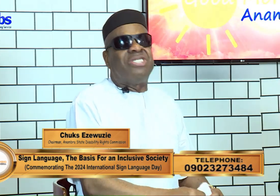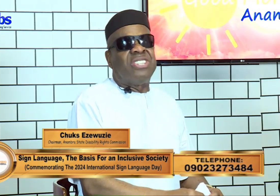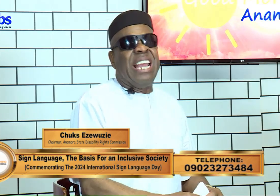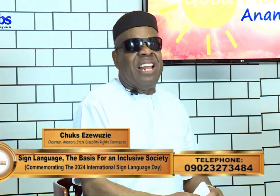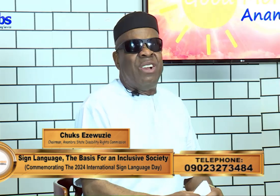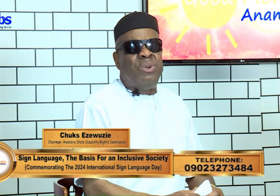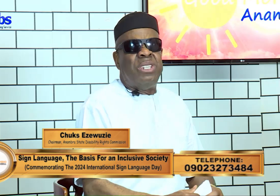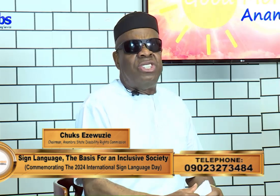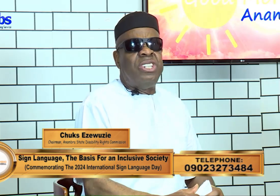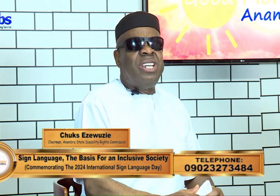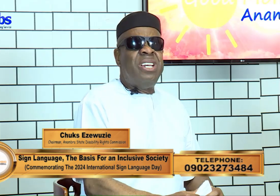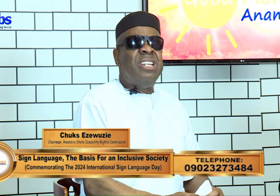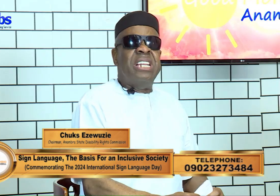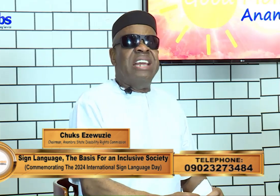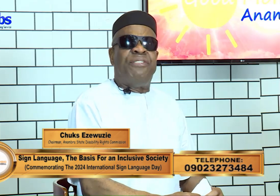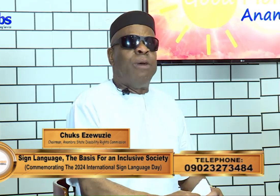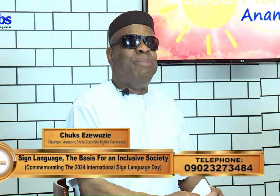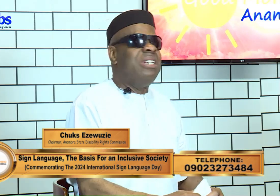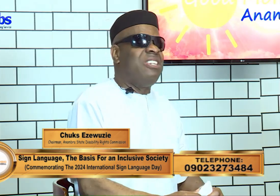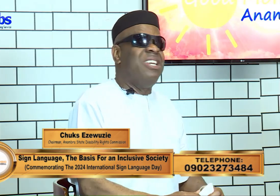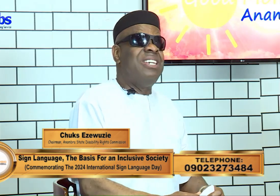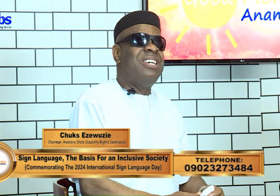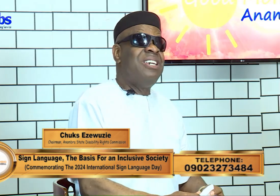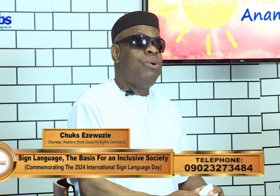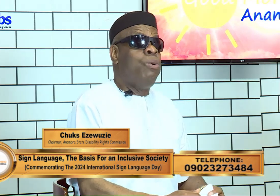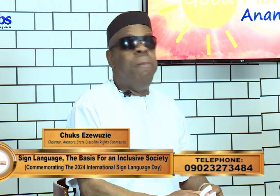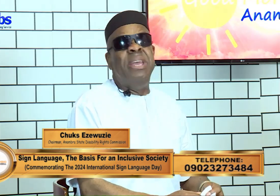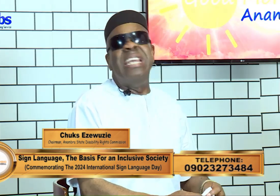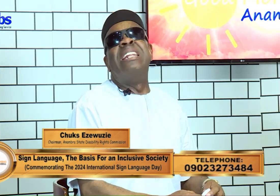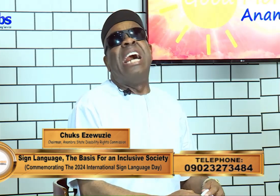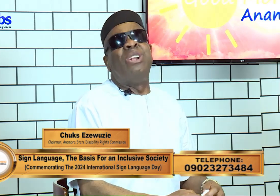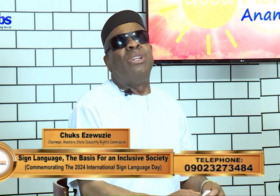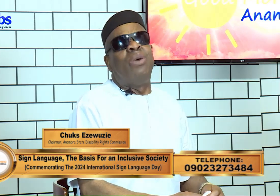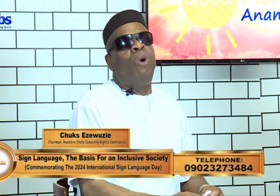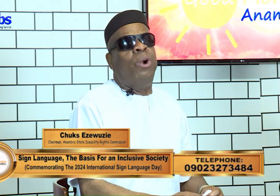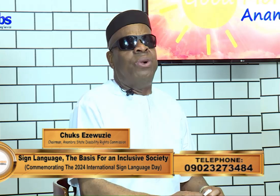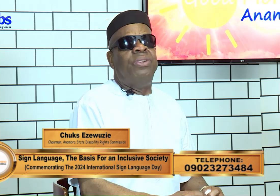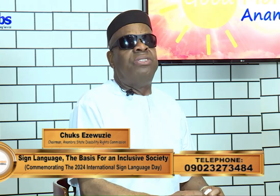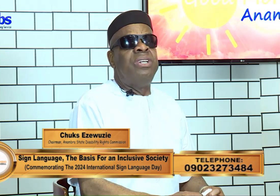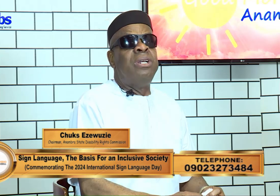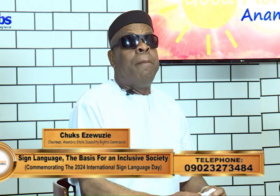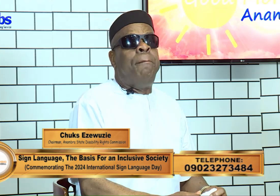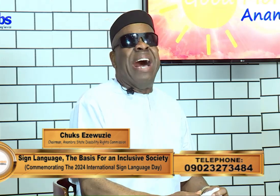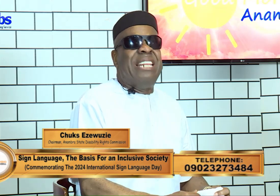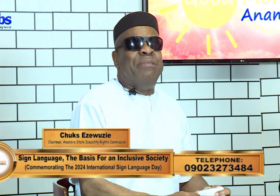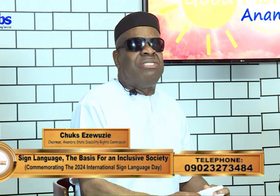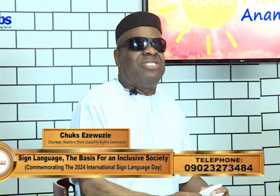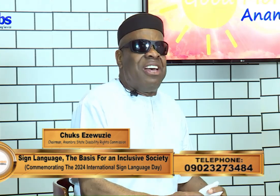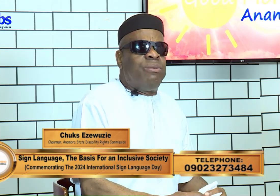without sign language, the deaf community will be in another world